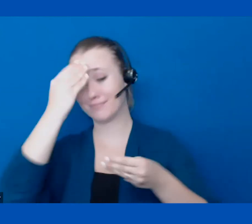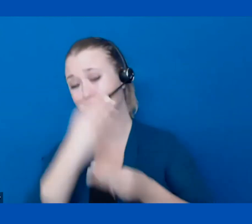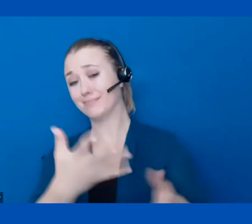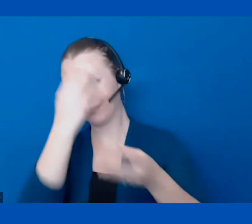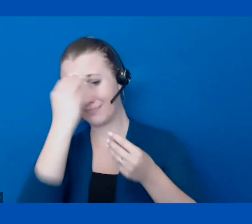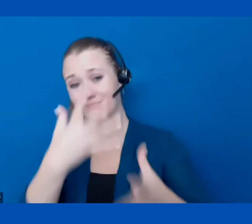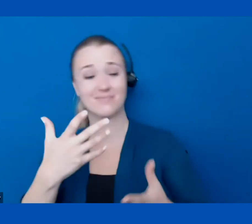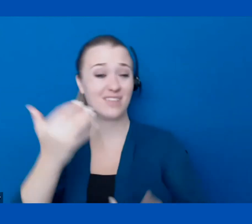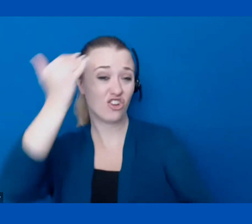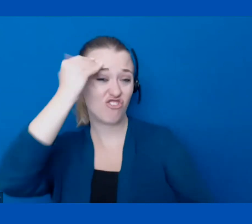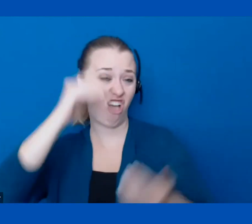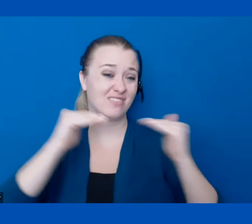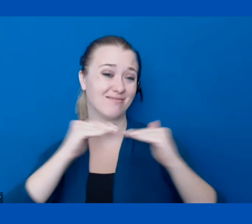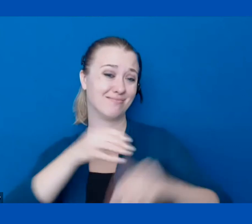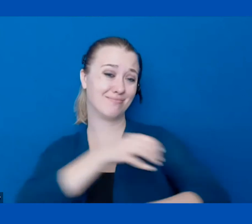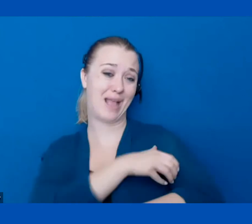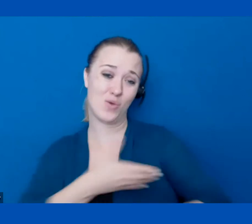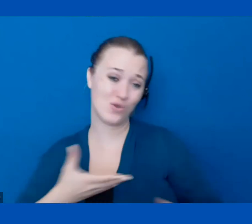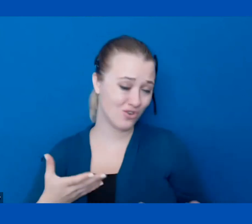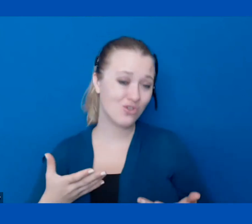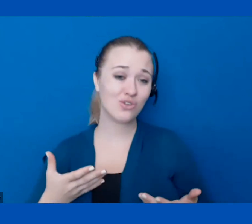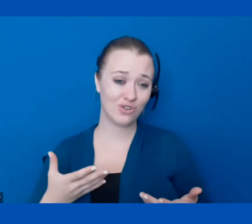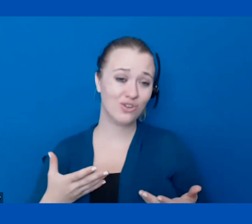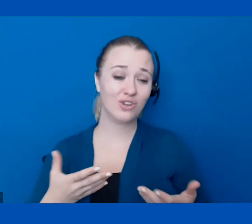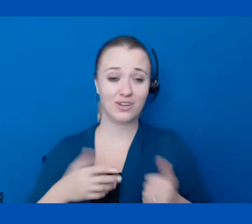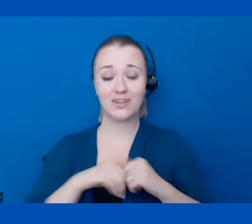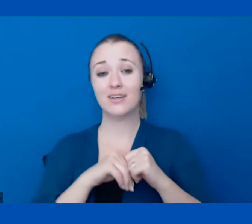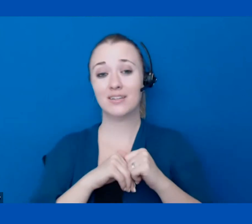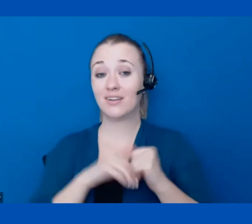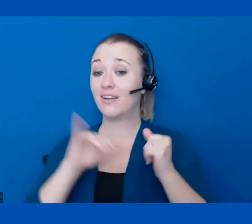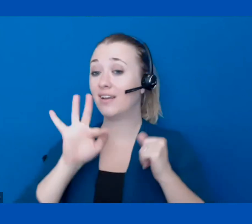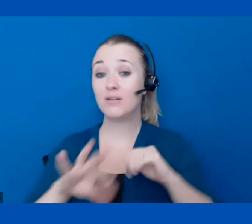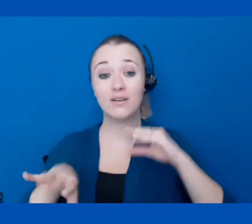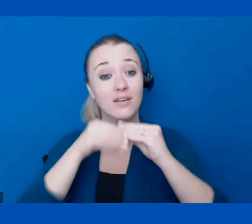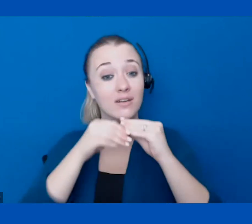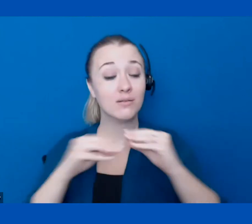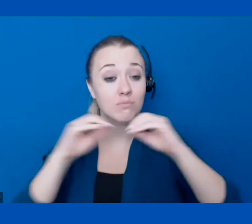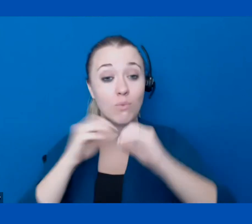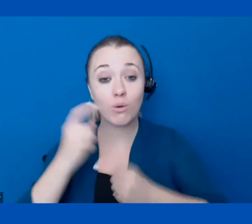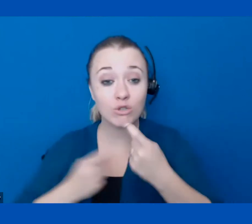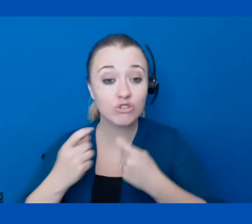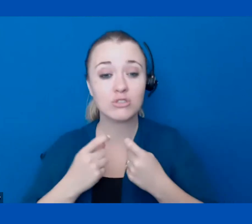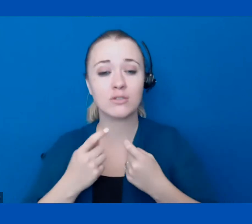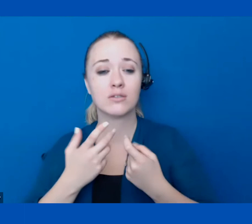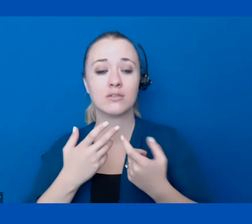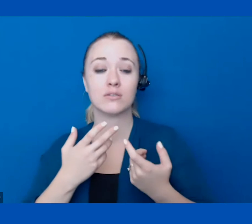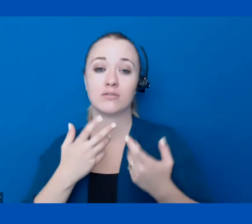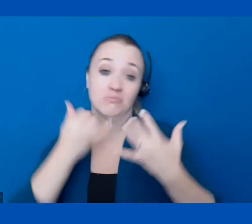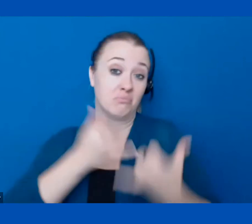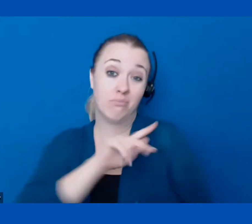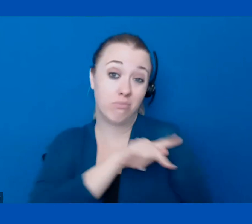So, I definitely think that if you guys have any other questions at a personal level or right now, it doesn't